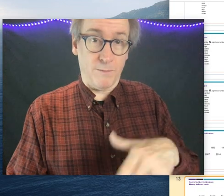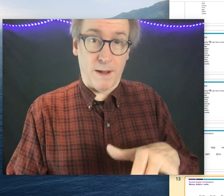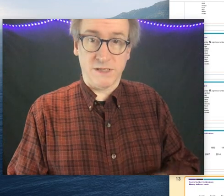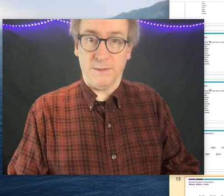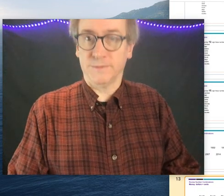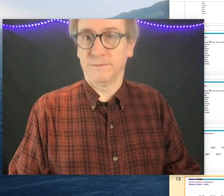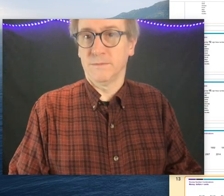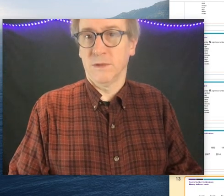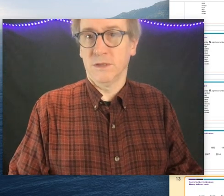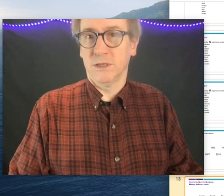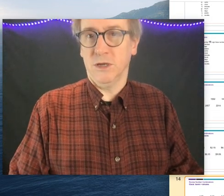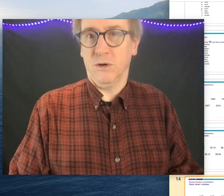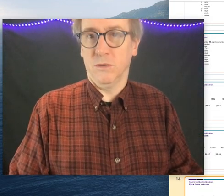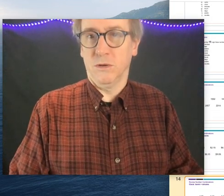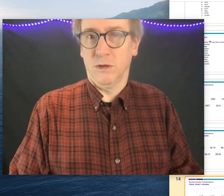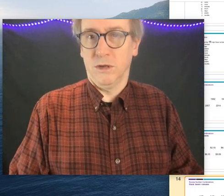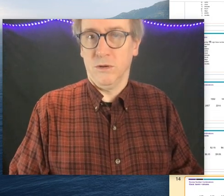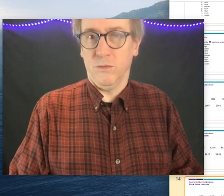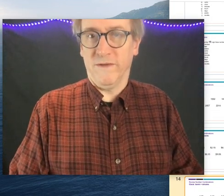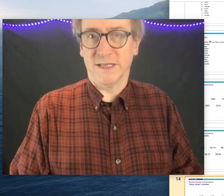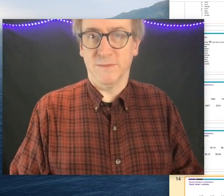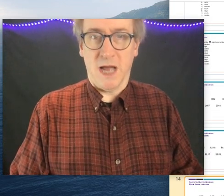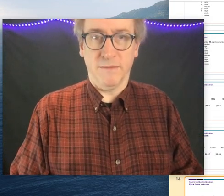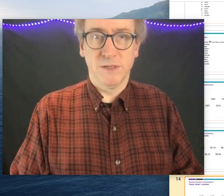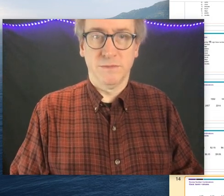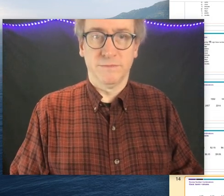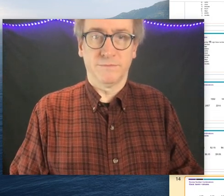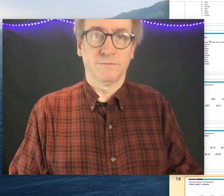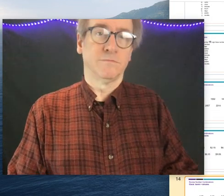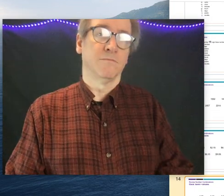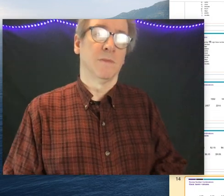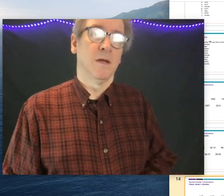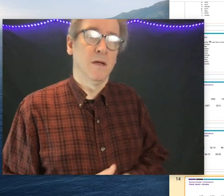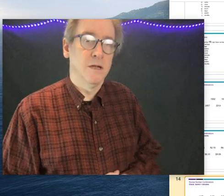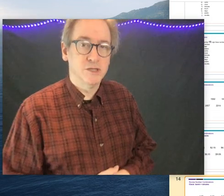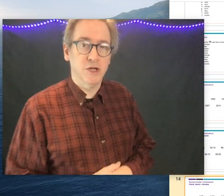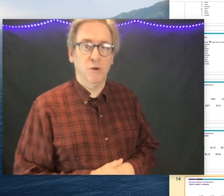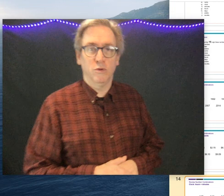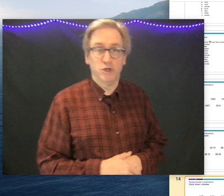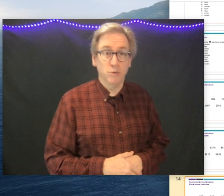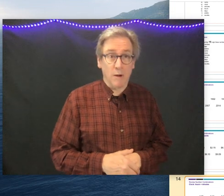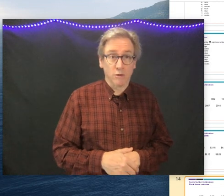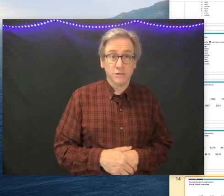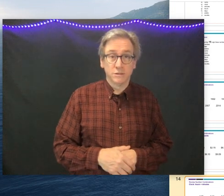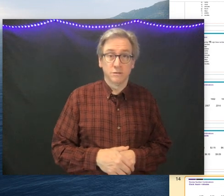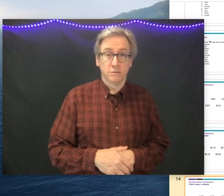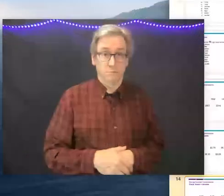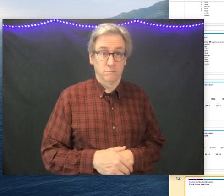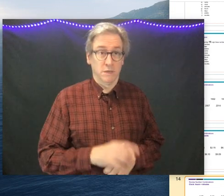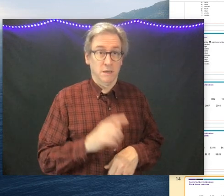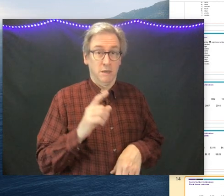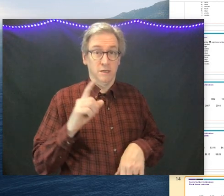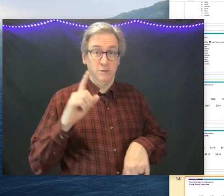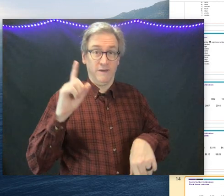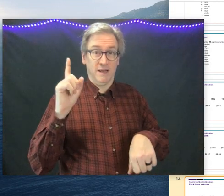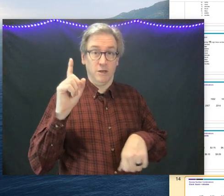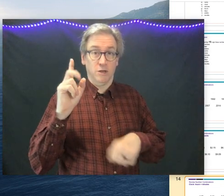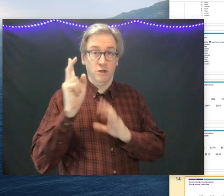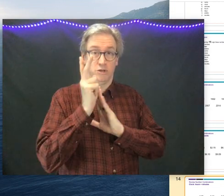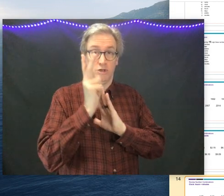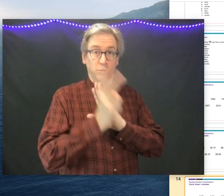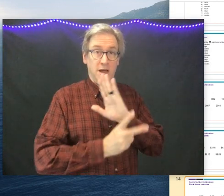with whatever pops up. So we've got some times. So 2 hours. We